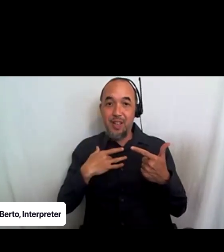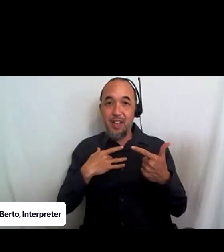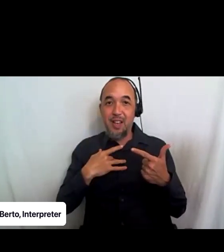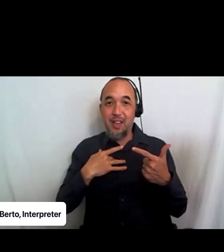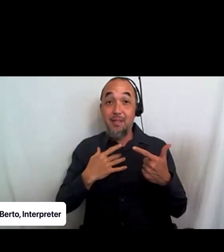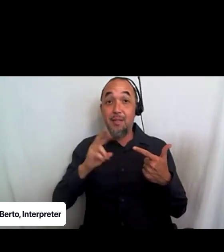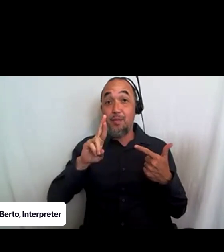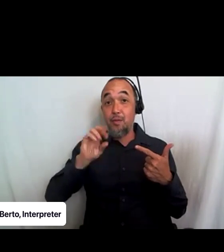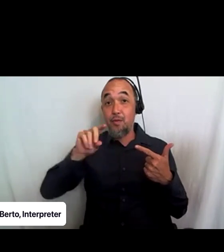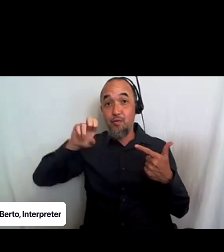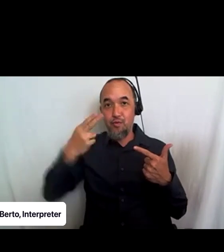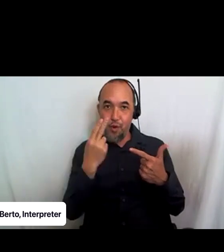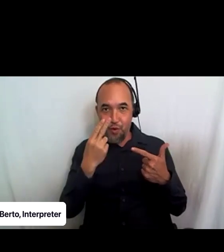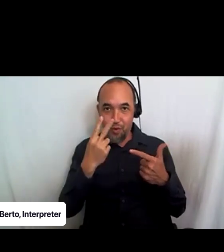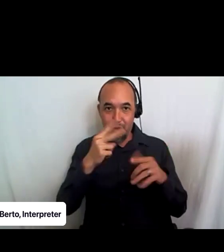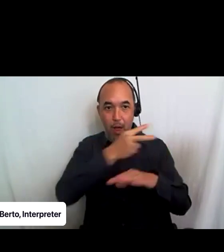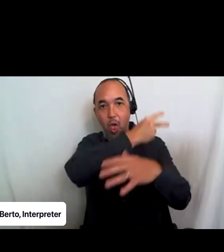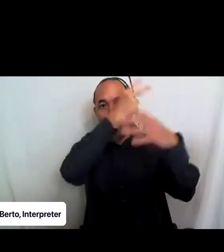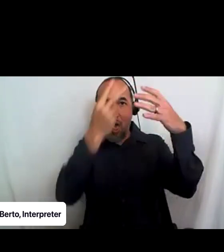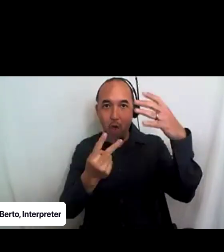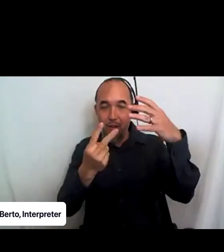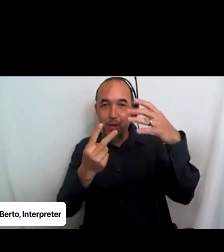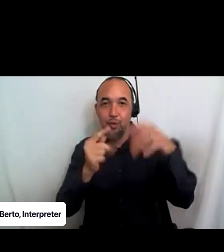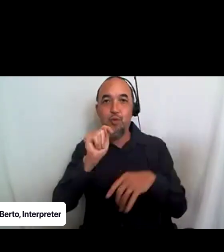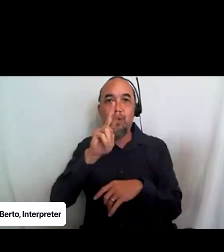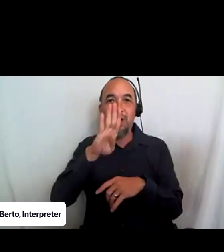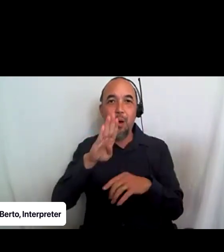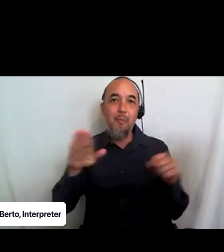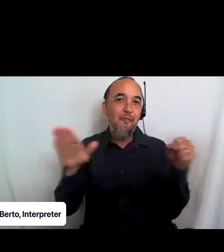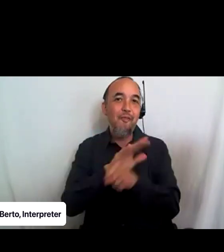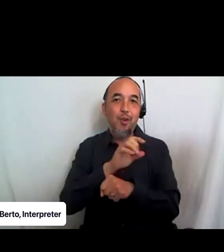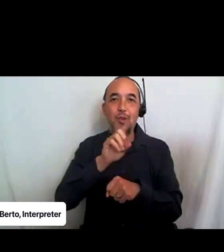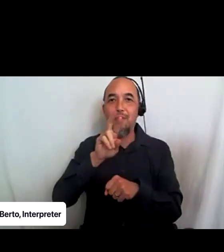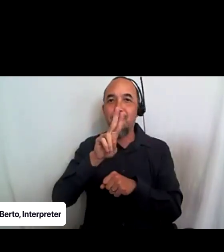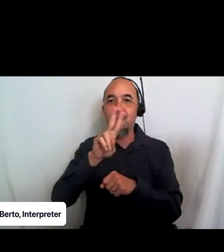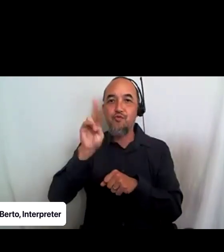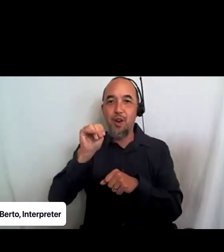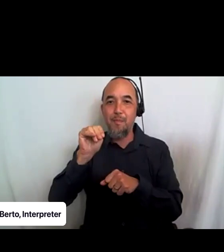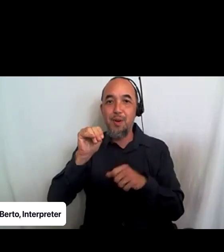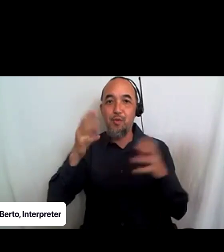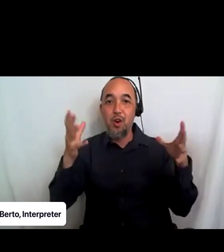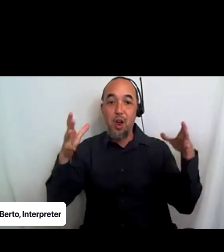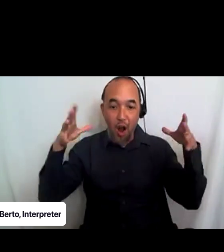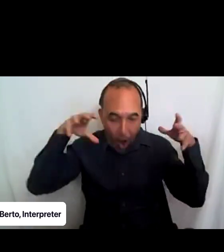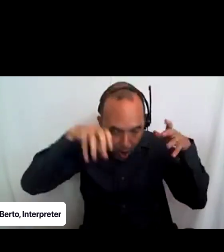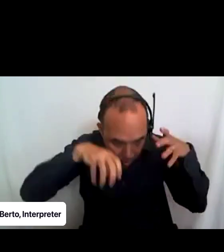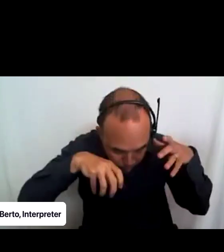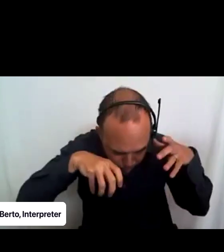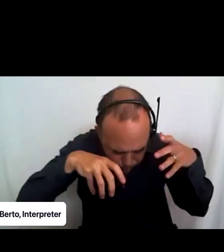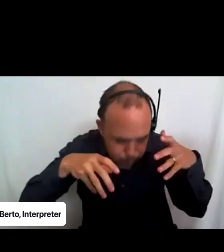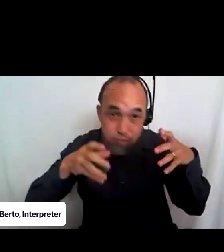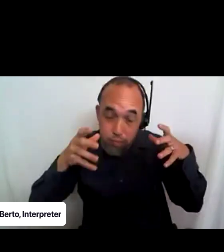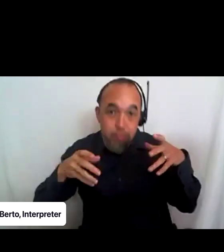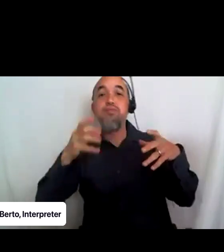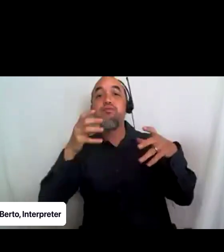of rum, and that's how the scene starts. He dunks his head in the plums, comes out, and I got the plum, and